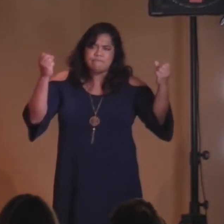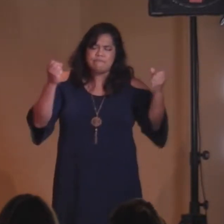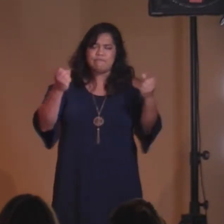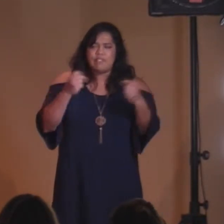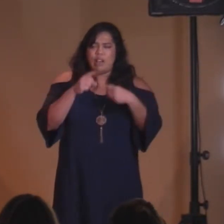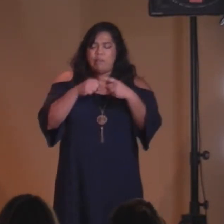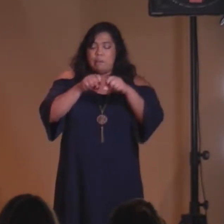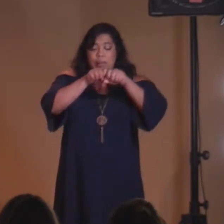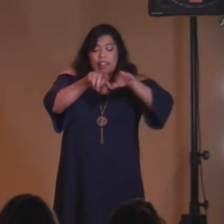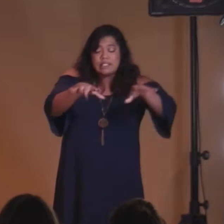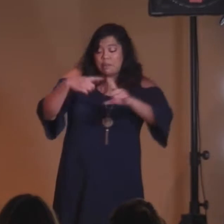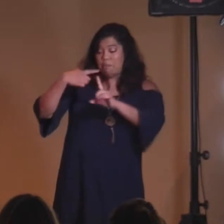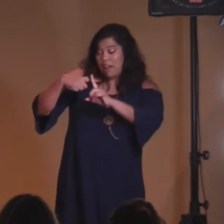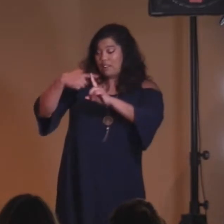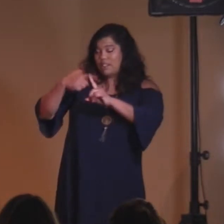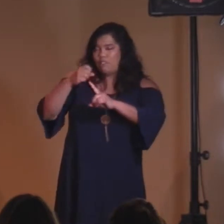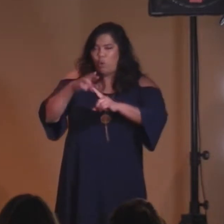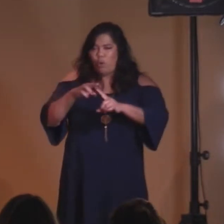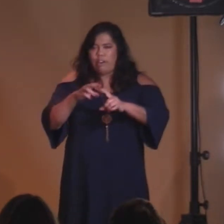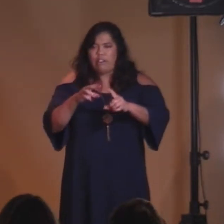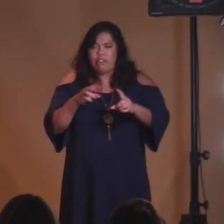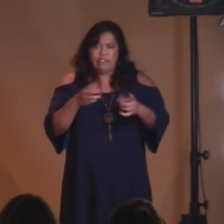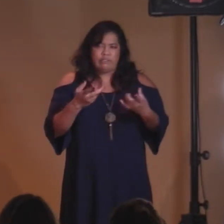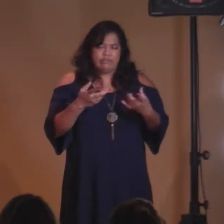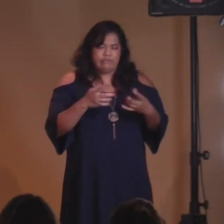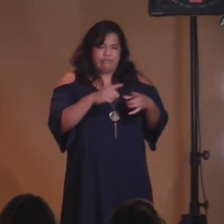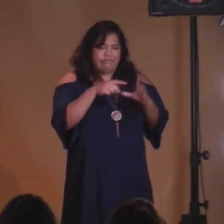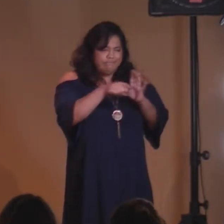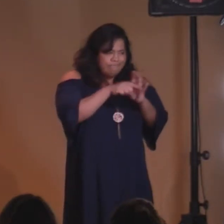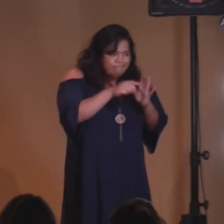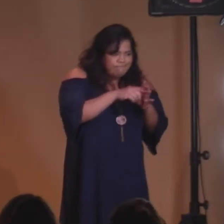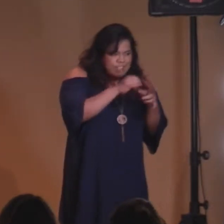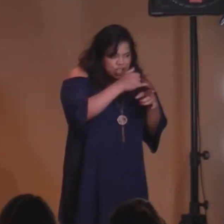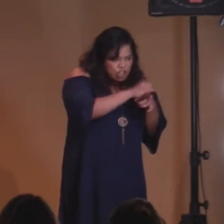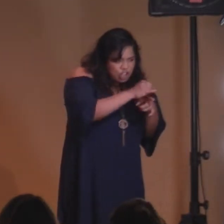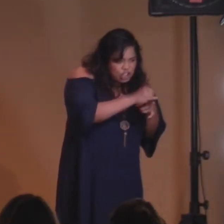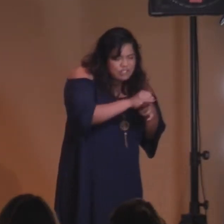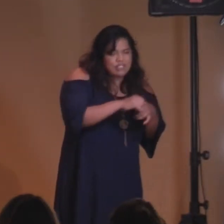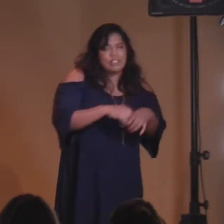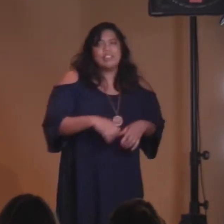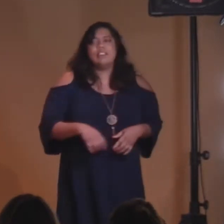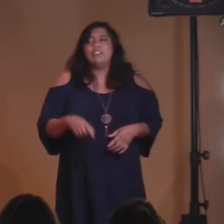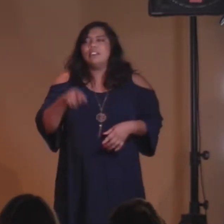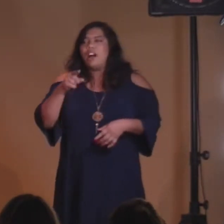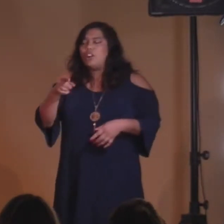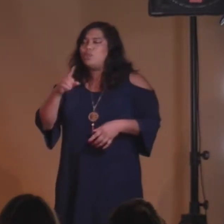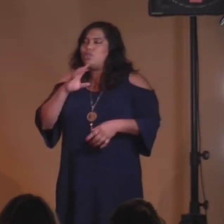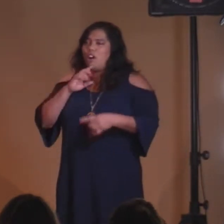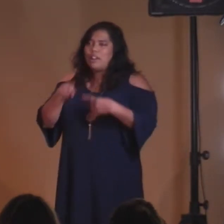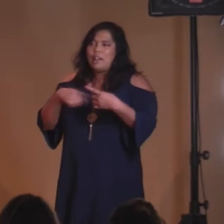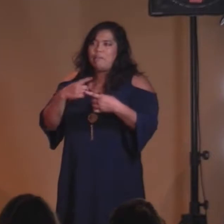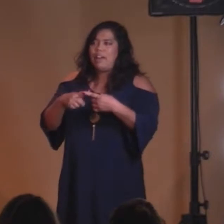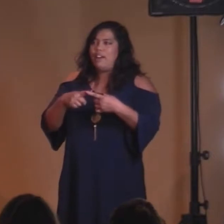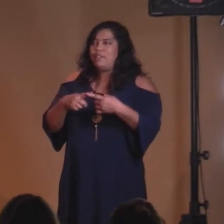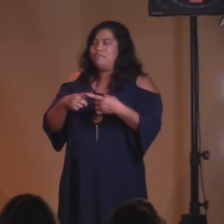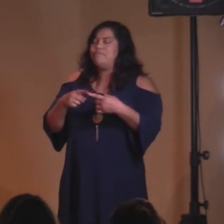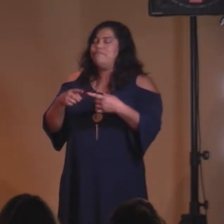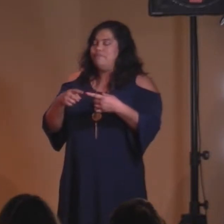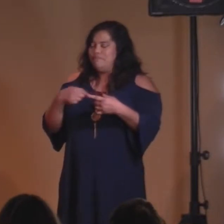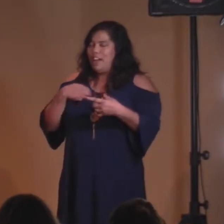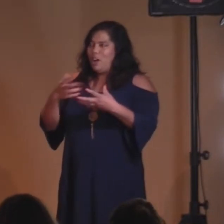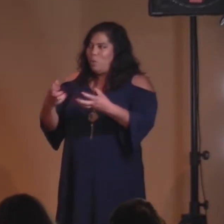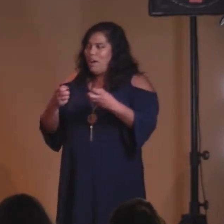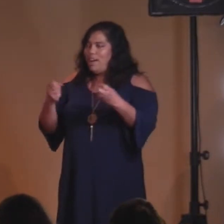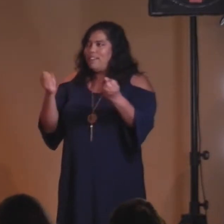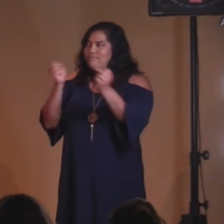blessings or curses? Are you talking more about what you want to see and manifest, or not so